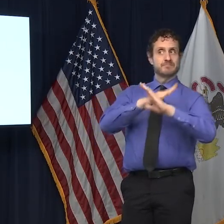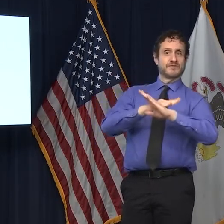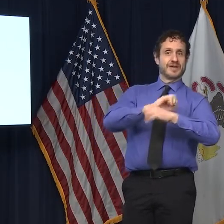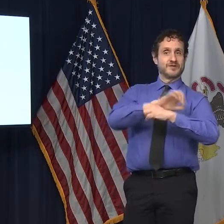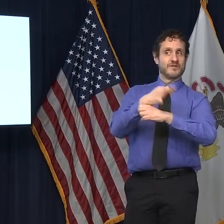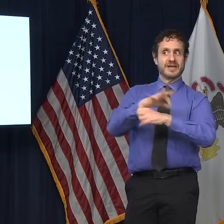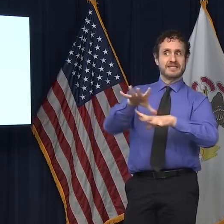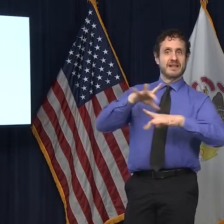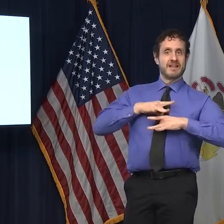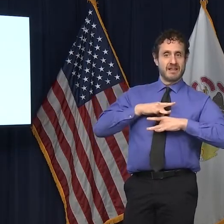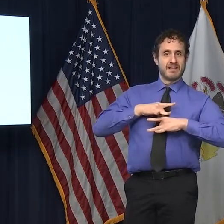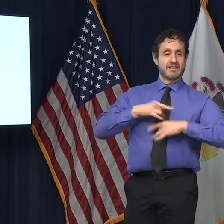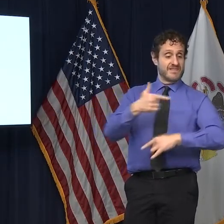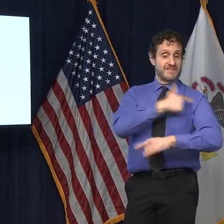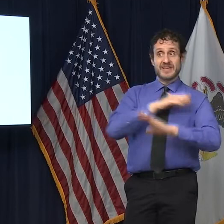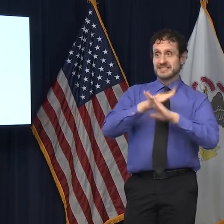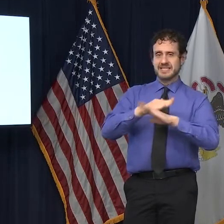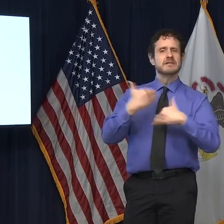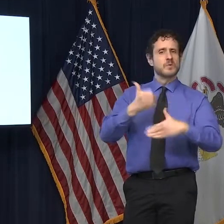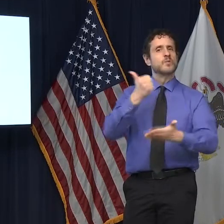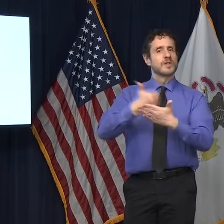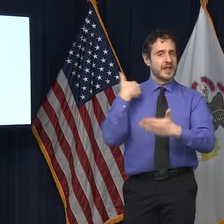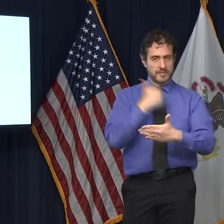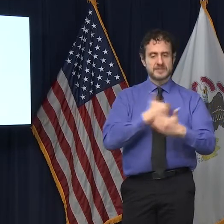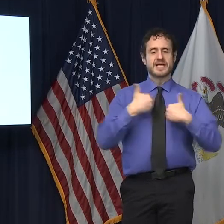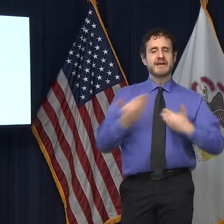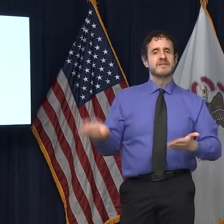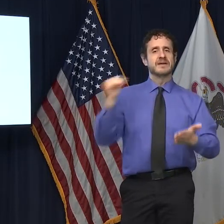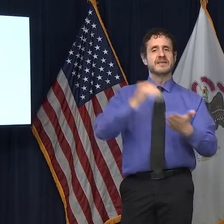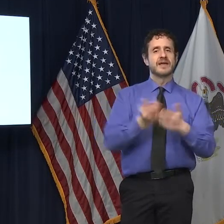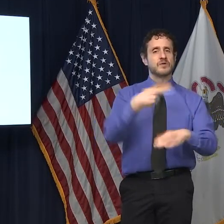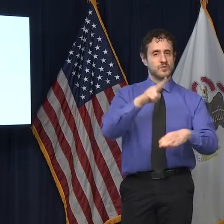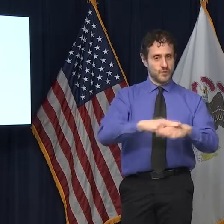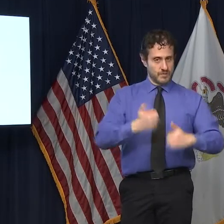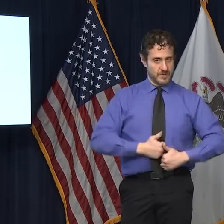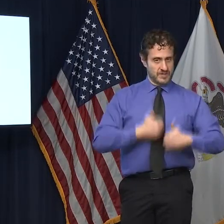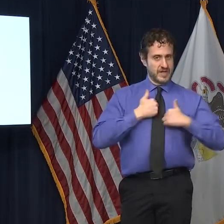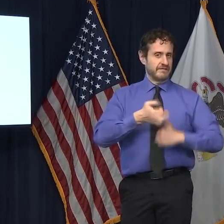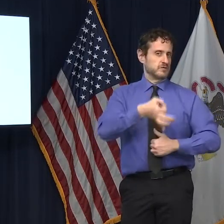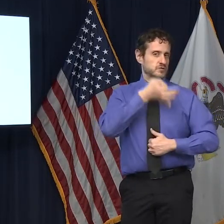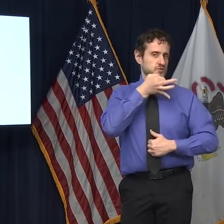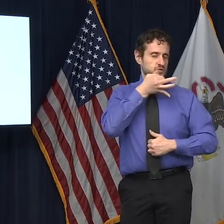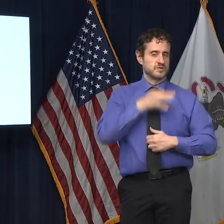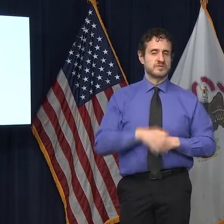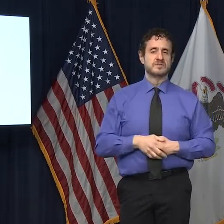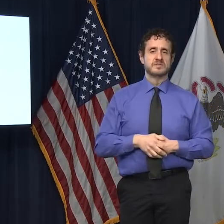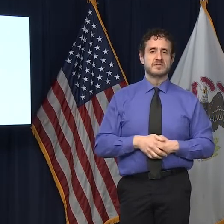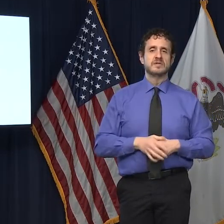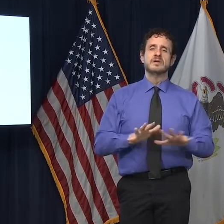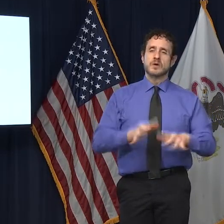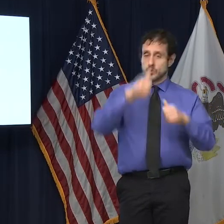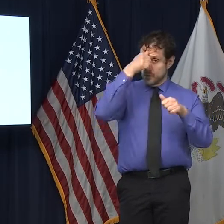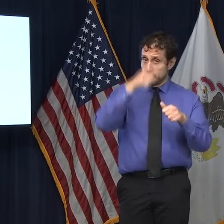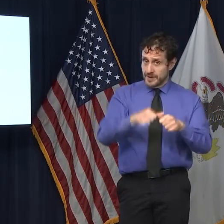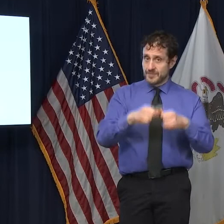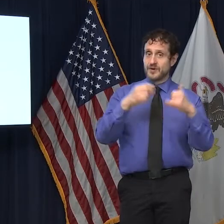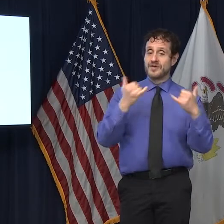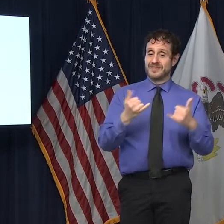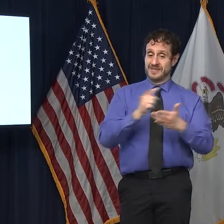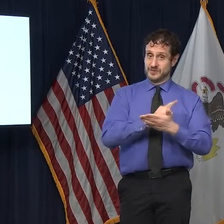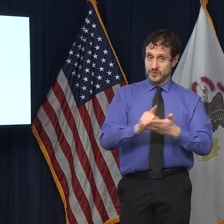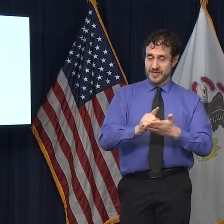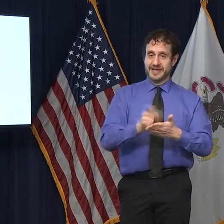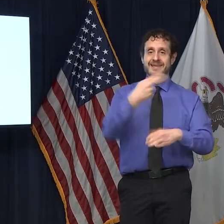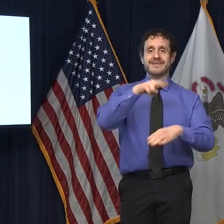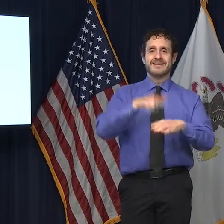our everyday activities much sooner. And a final note, this is National Influenza